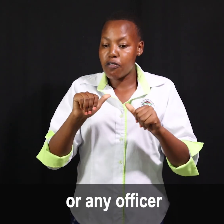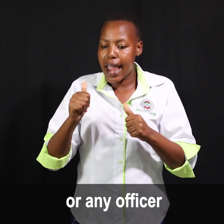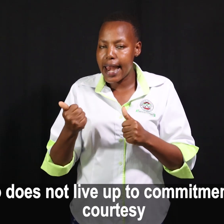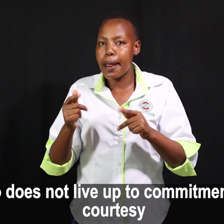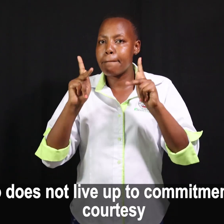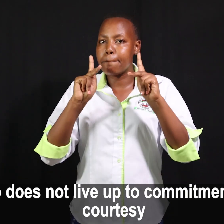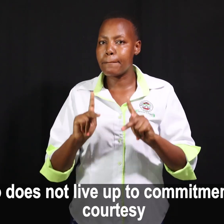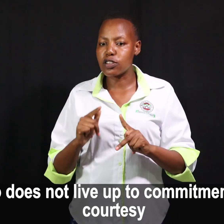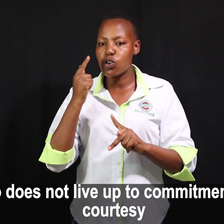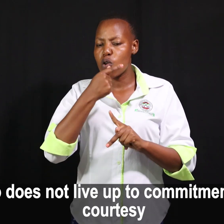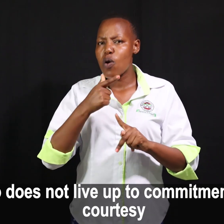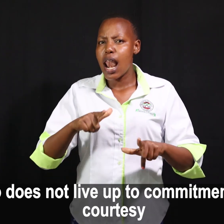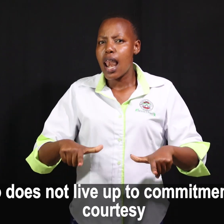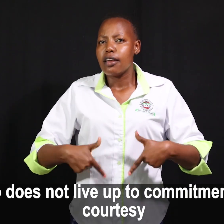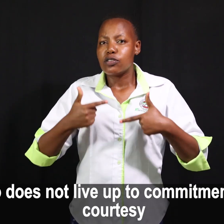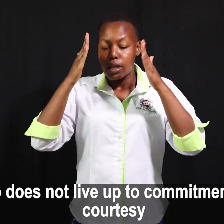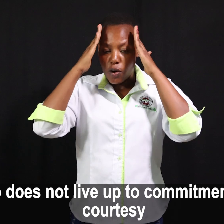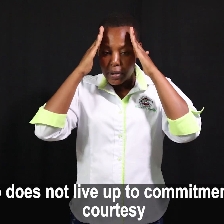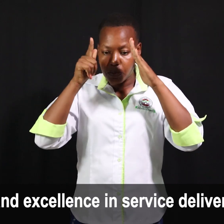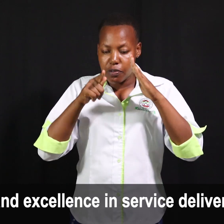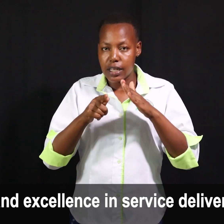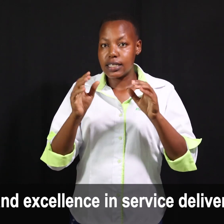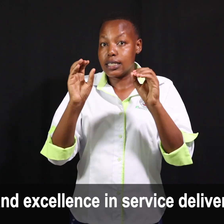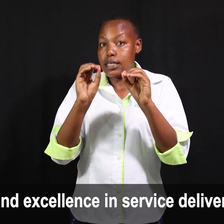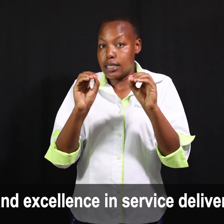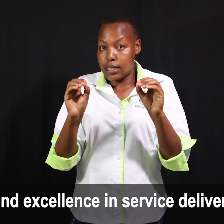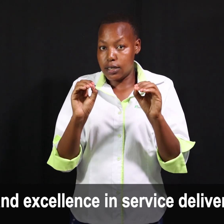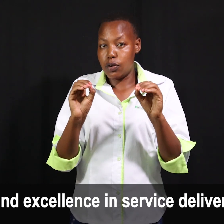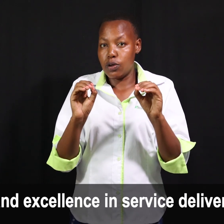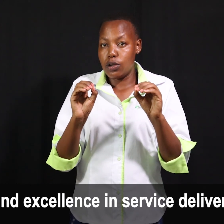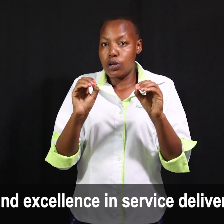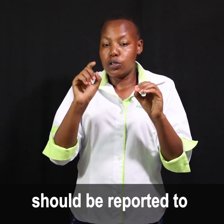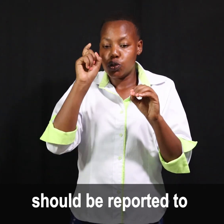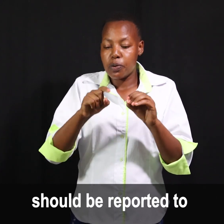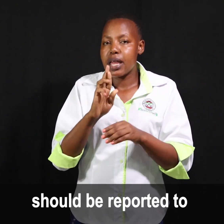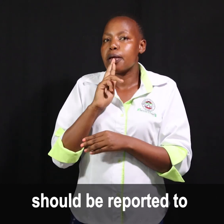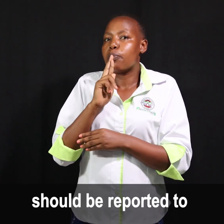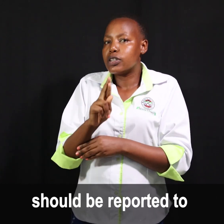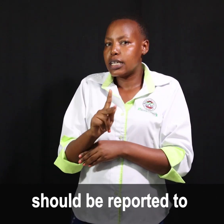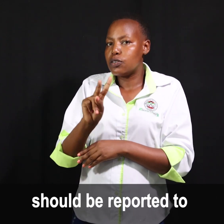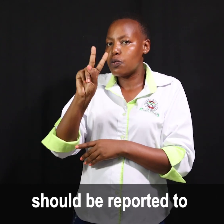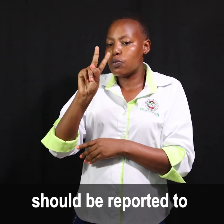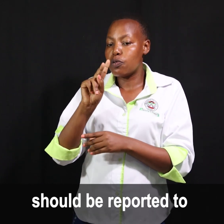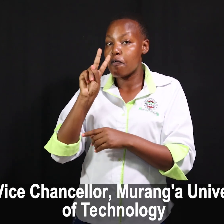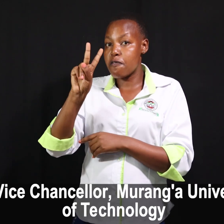who does not live up to commitment to courtesy and excellence in service delivery should be reported to the Vice